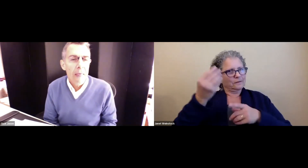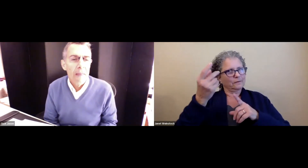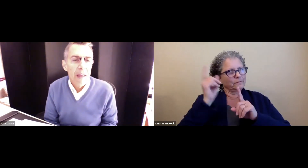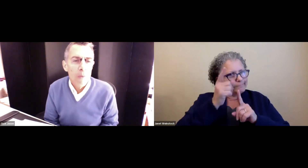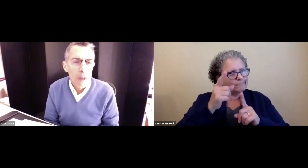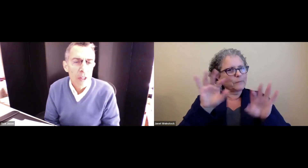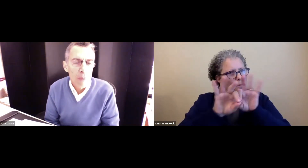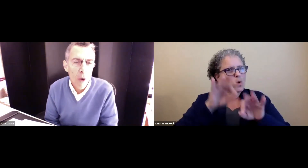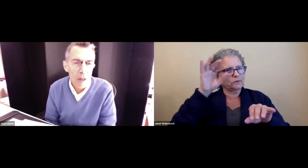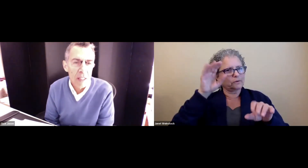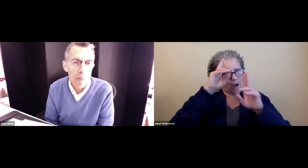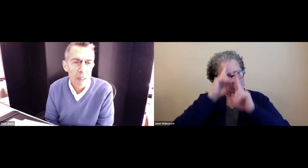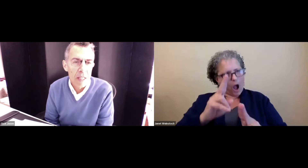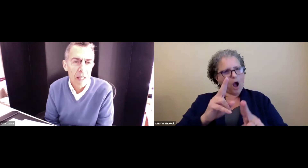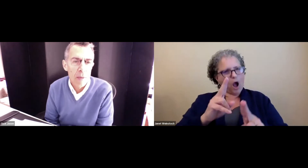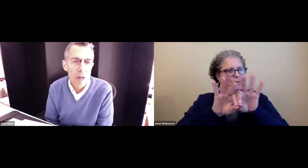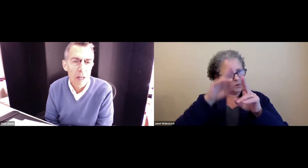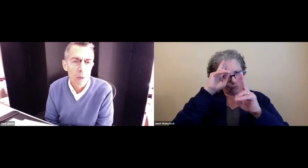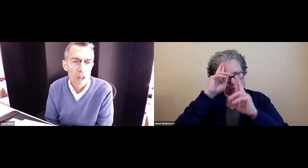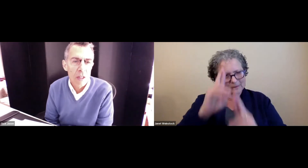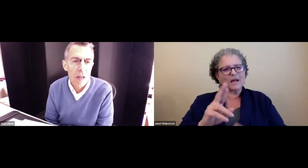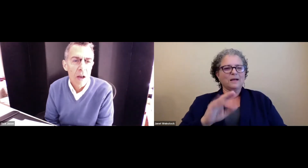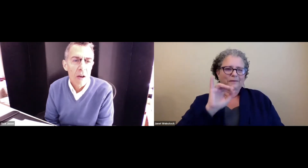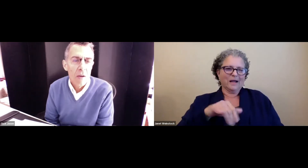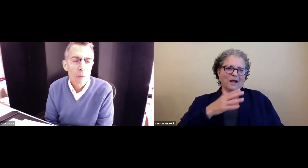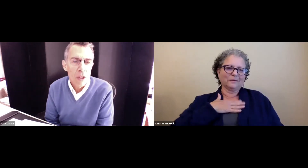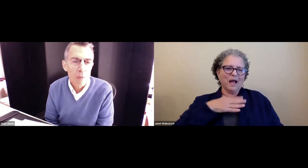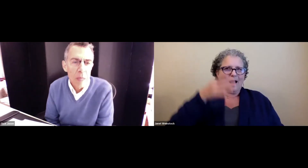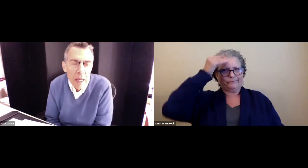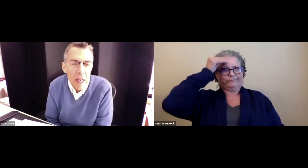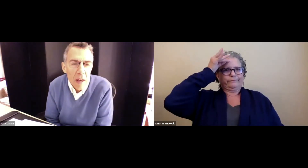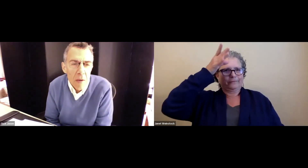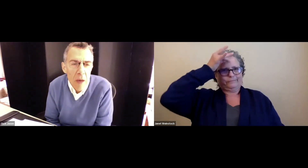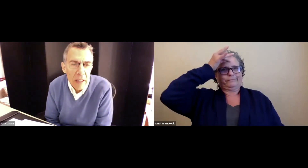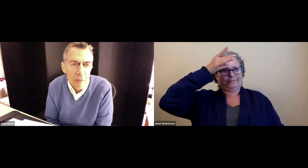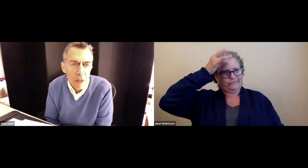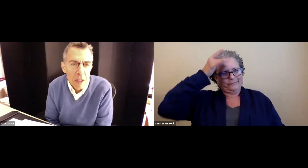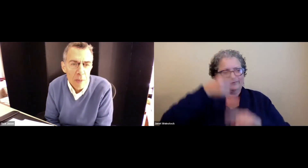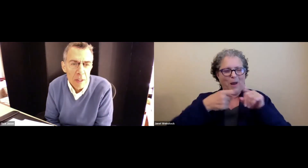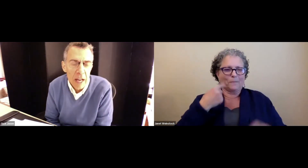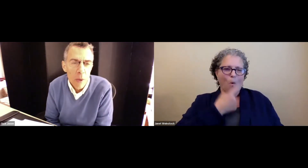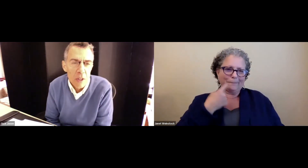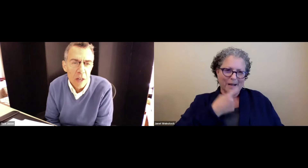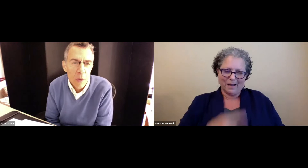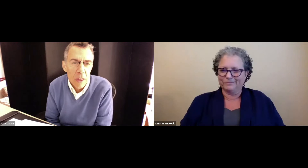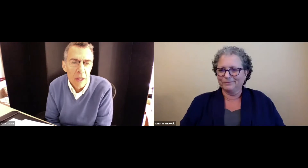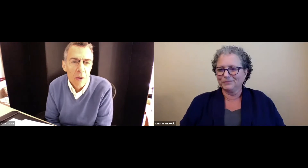that we should be participants in the community. We should be active participants, and that always stuck with